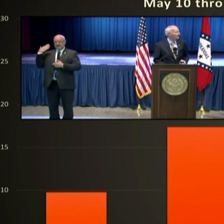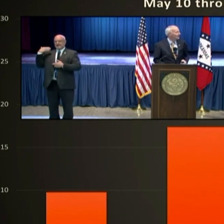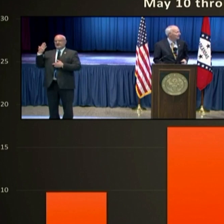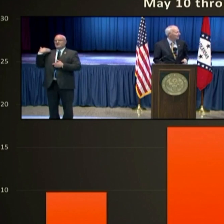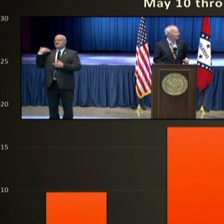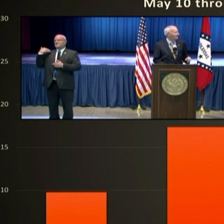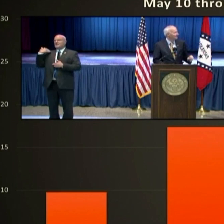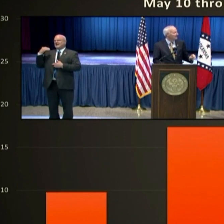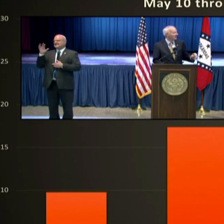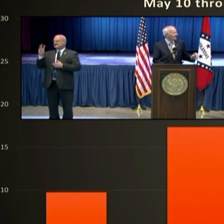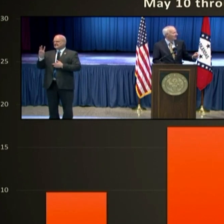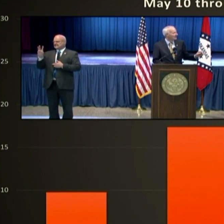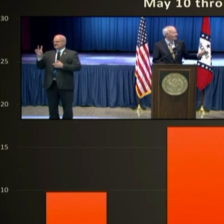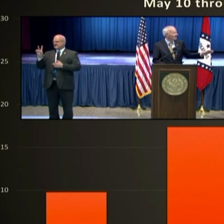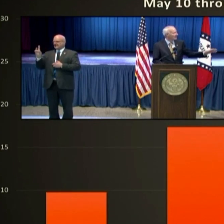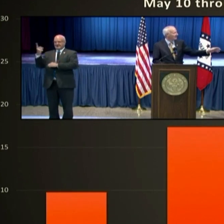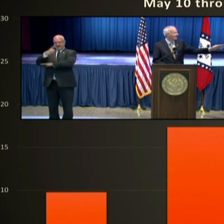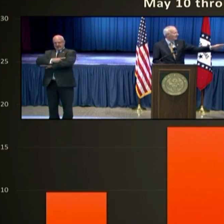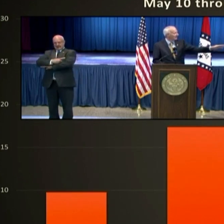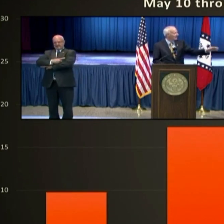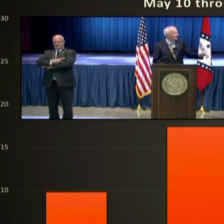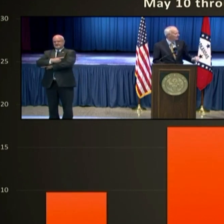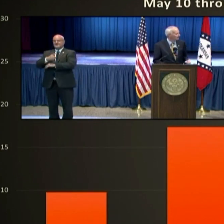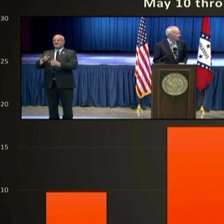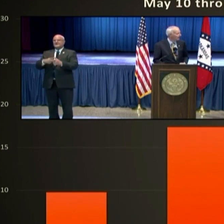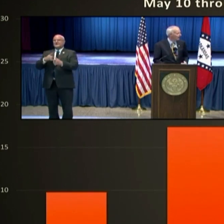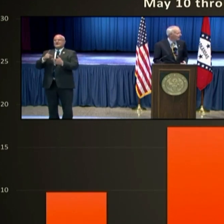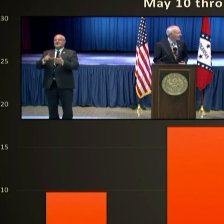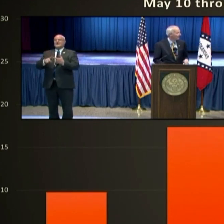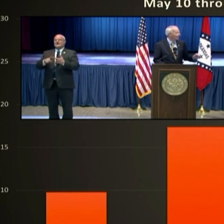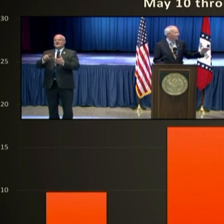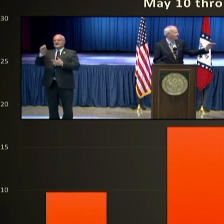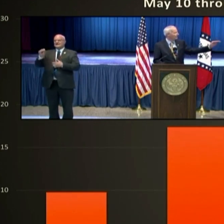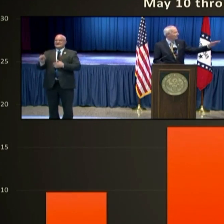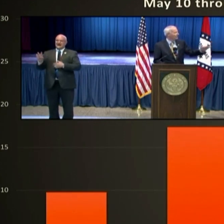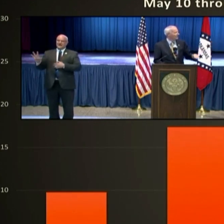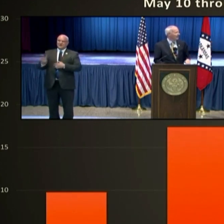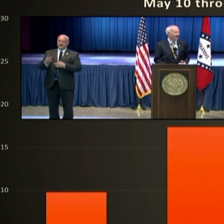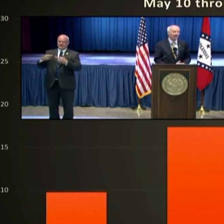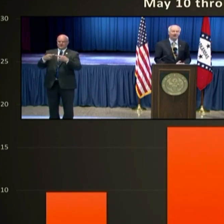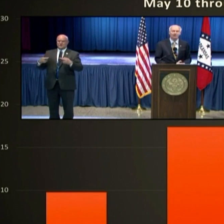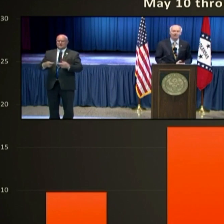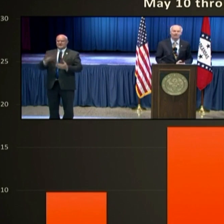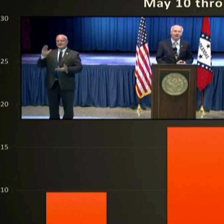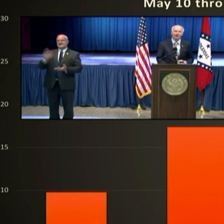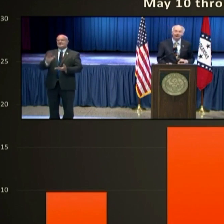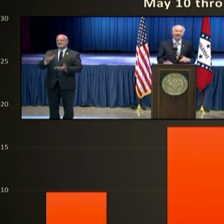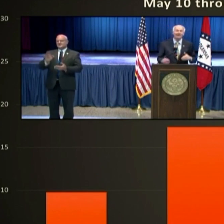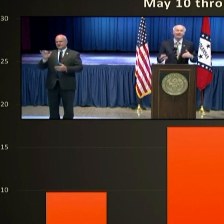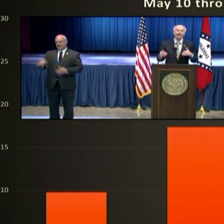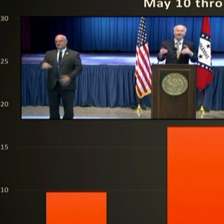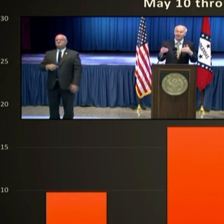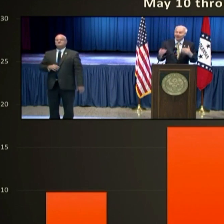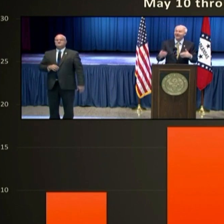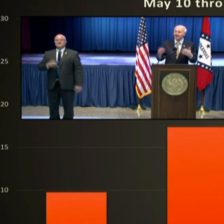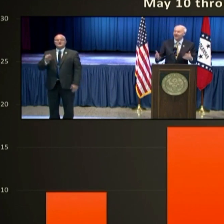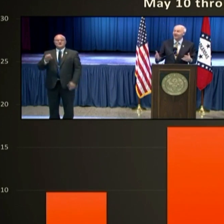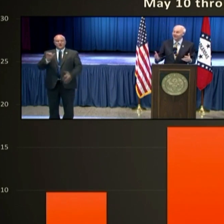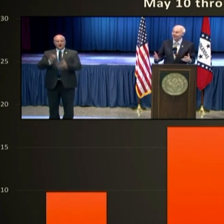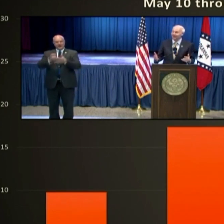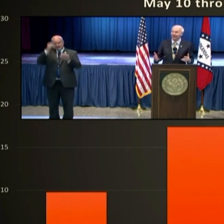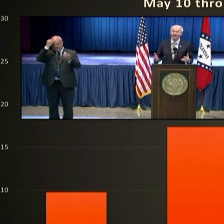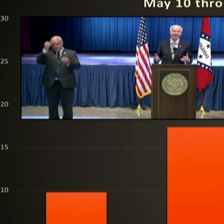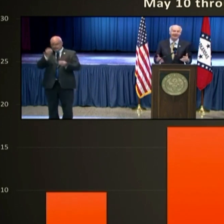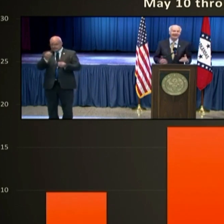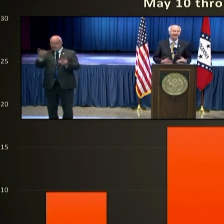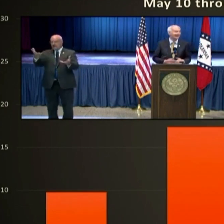last 6-7 days. And then the southwest region is down a little bit from that. And so that